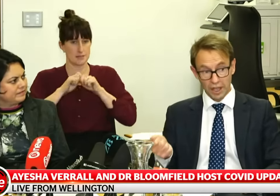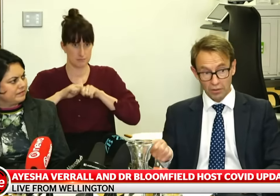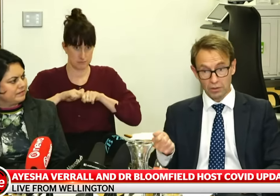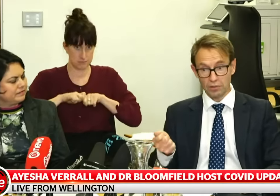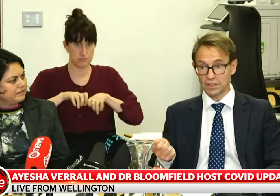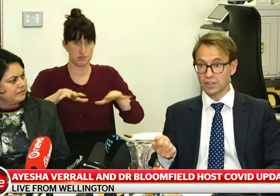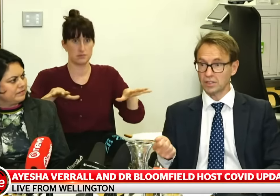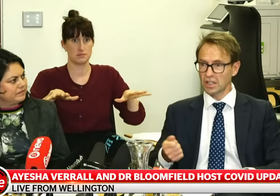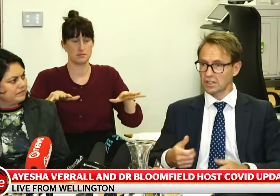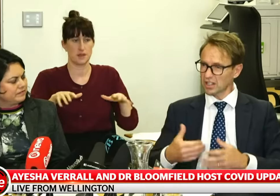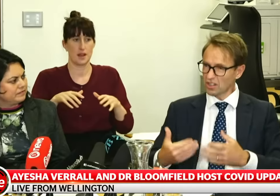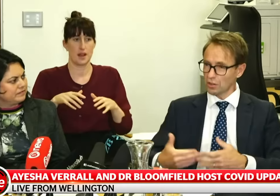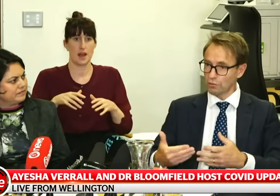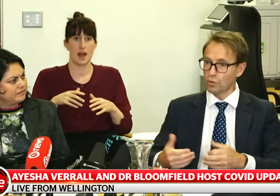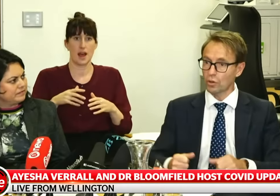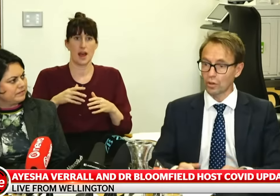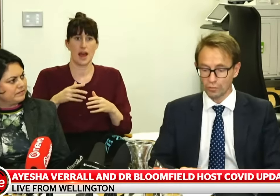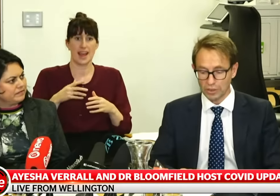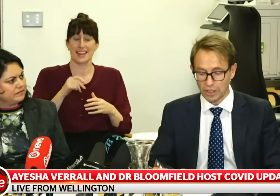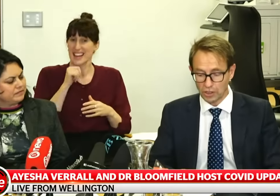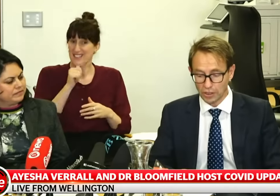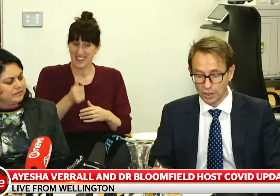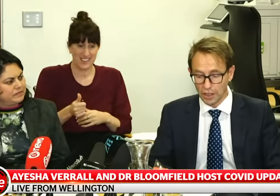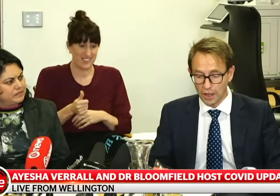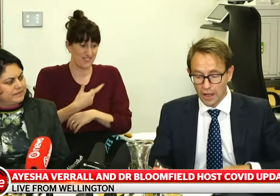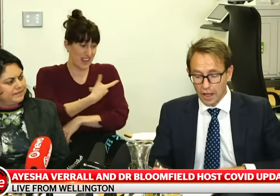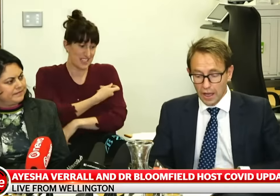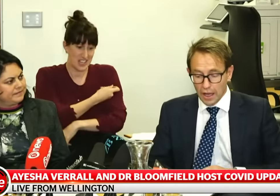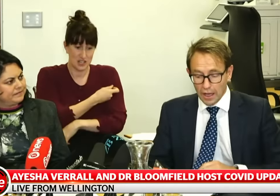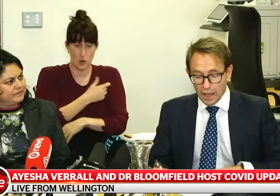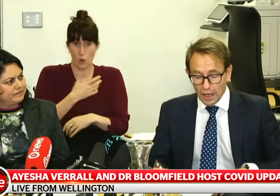vaccination with our current vaccines doesn't confer a lot of protection.